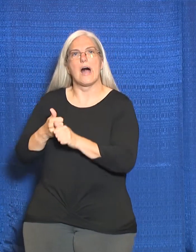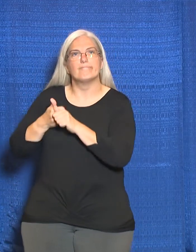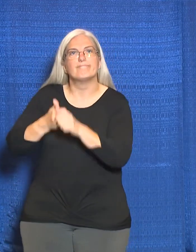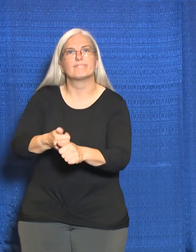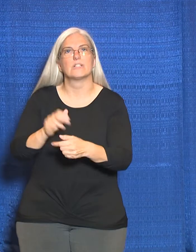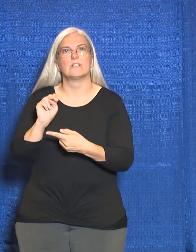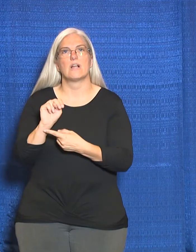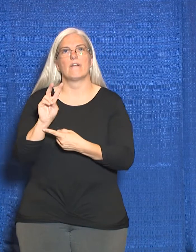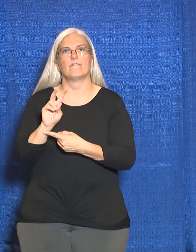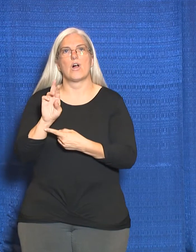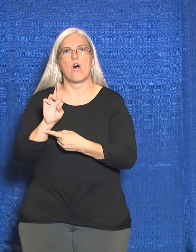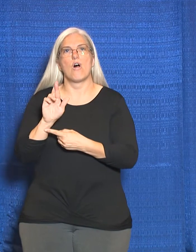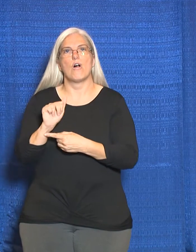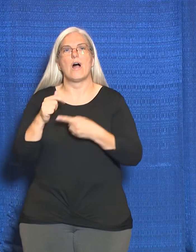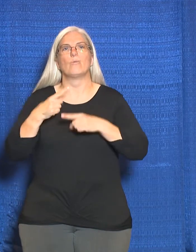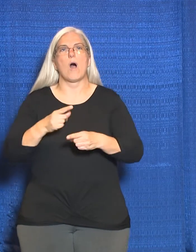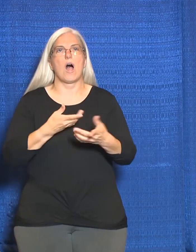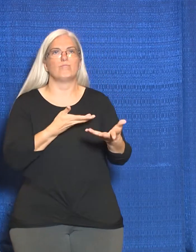clients.